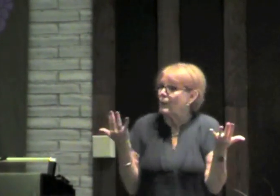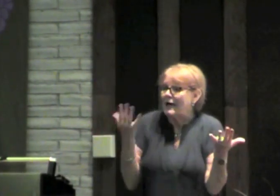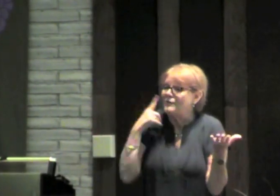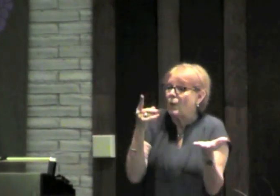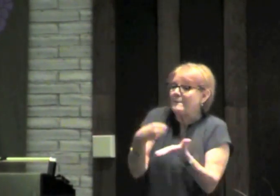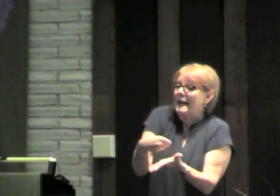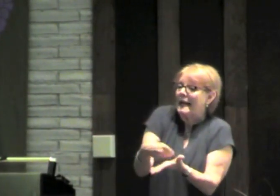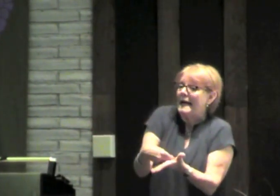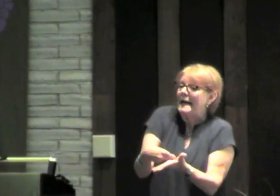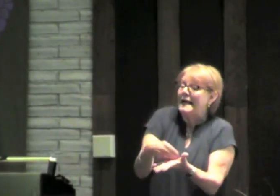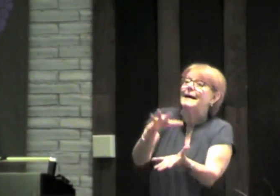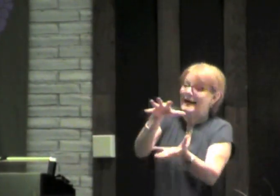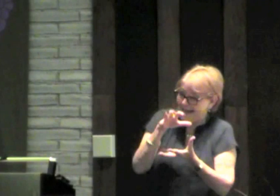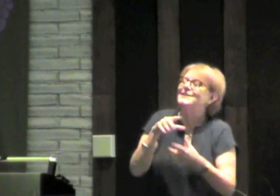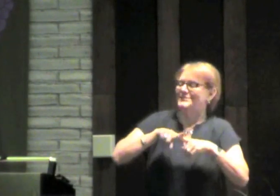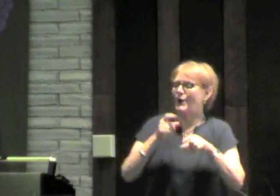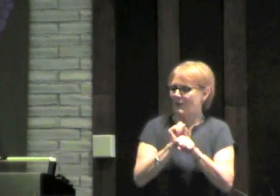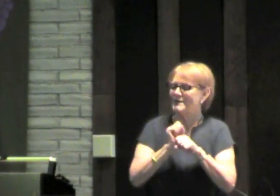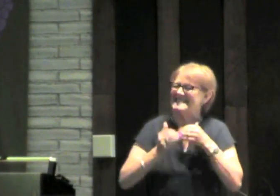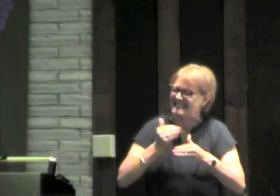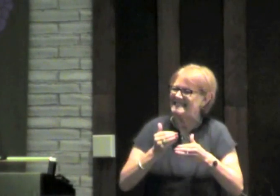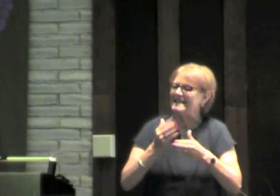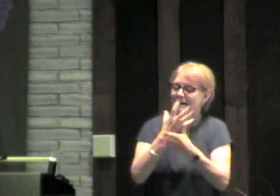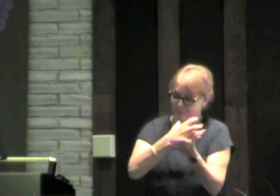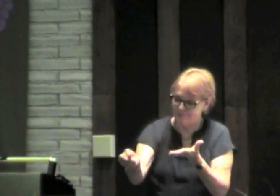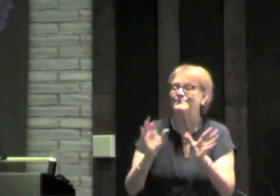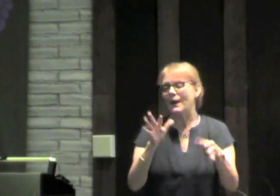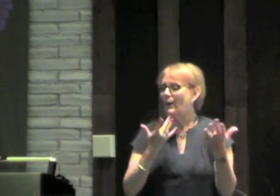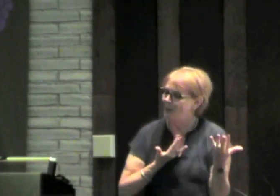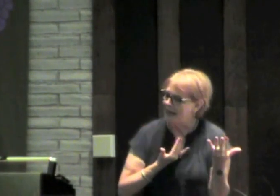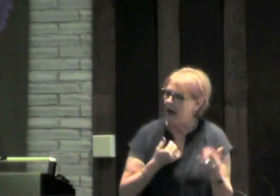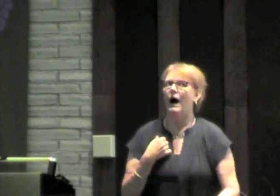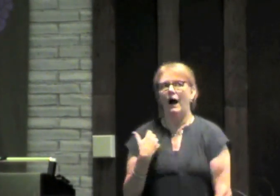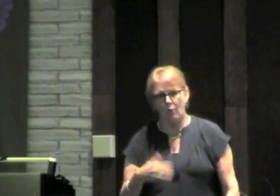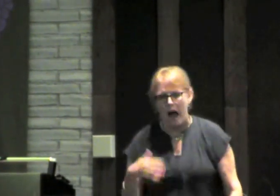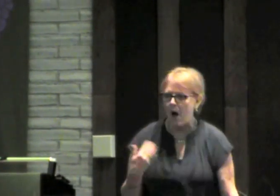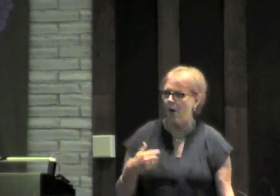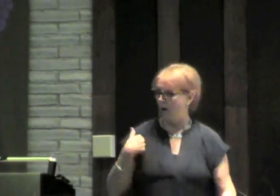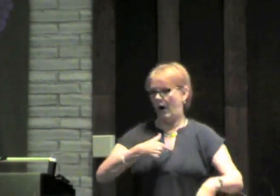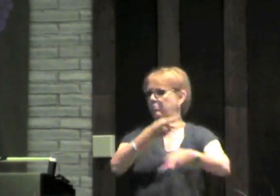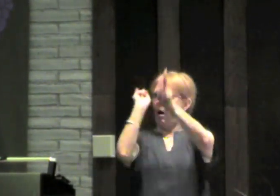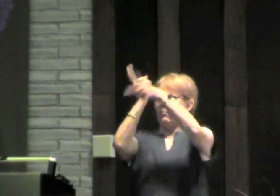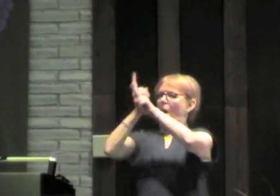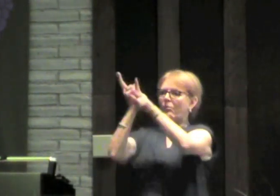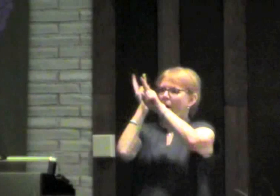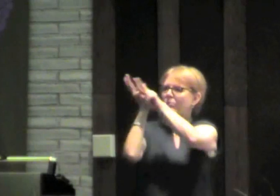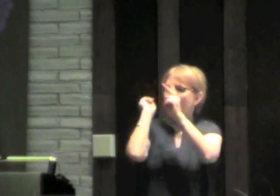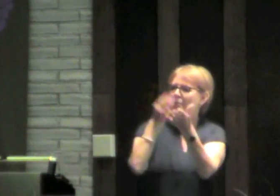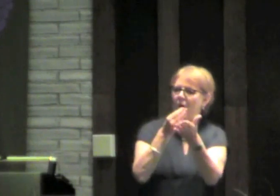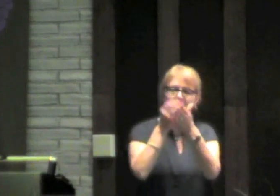So you see lots of homes that are unfinished because they're waiting to get the funds. so that they can continue working on it. You know,